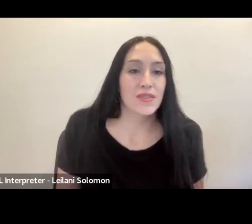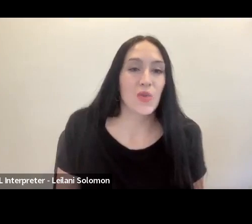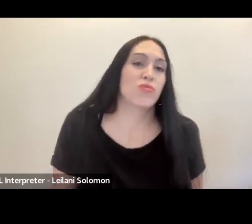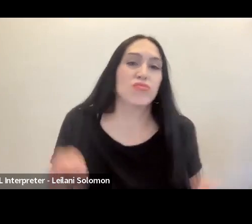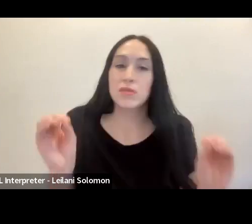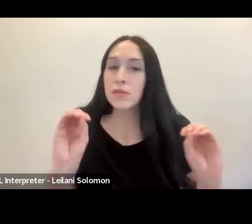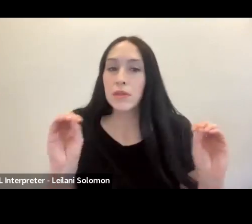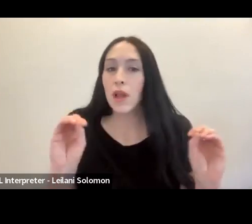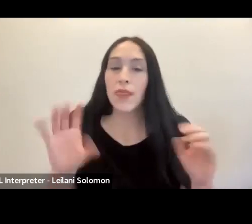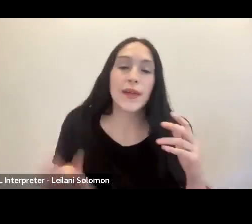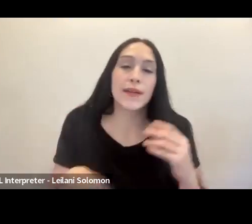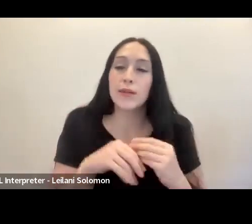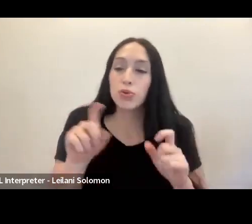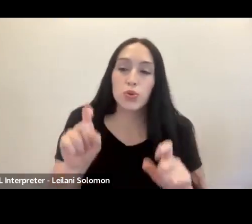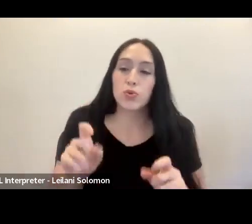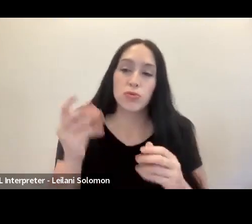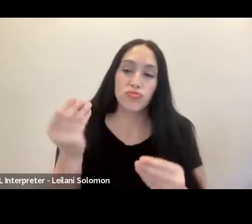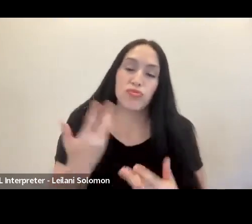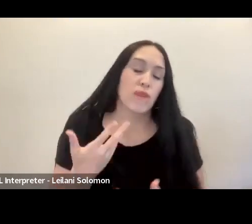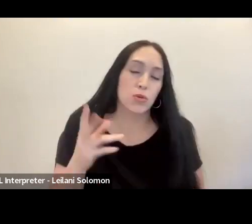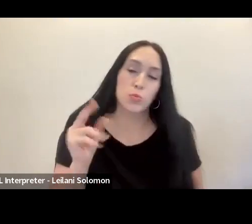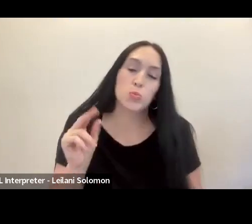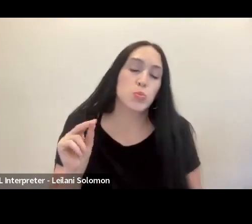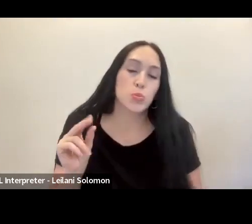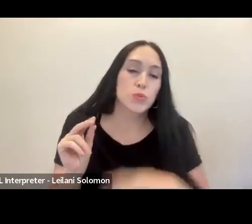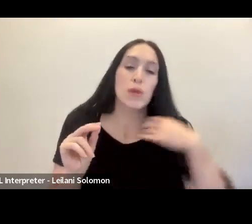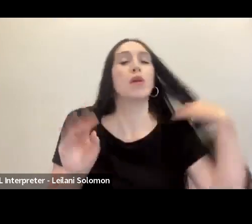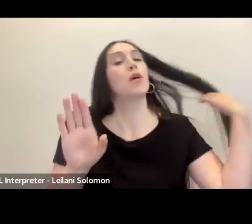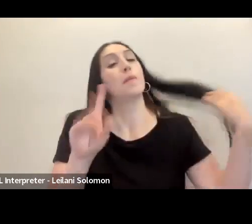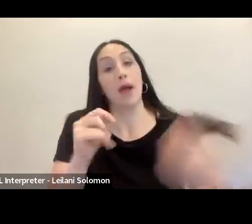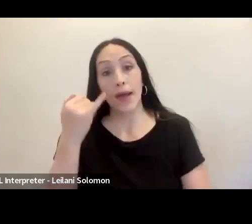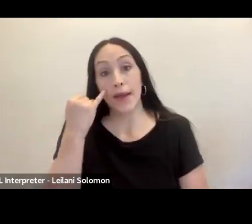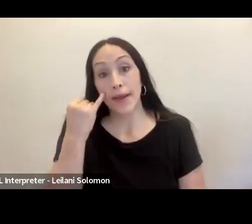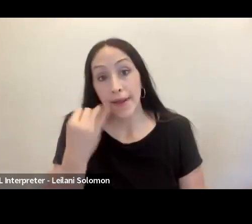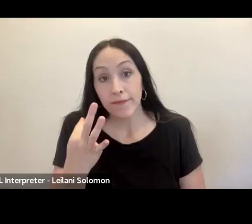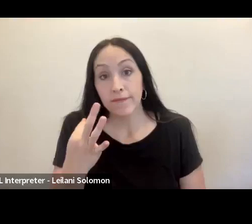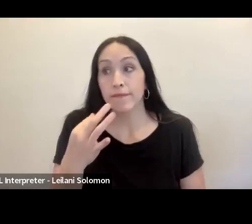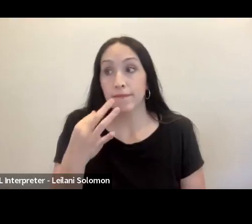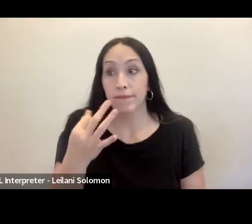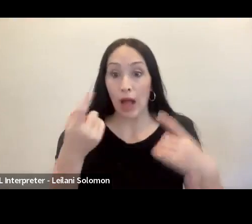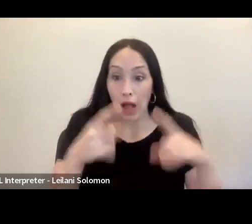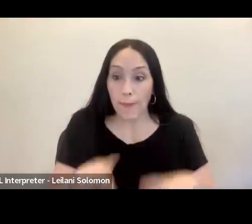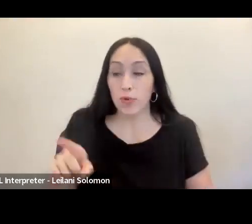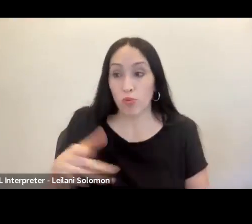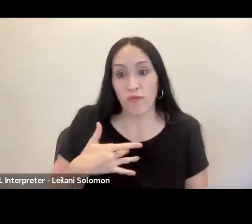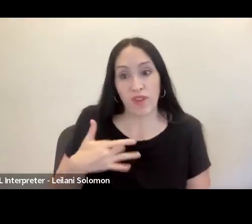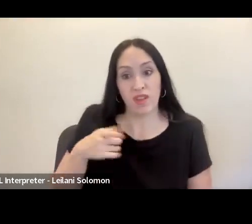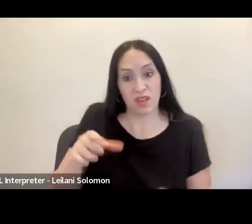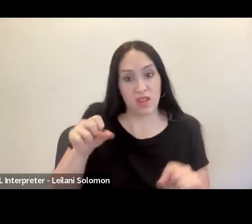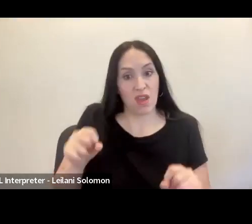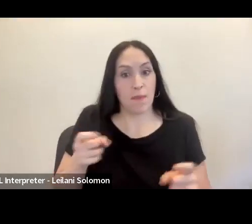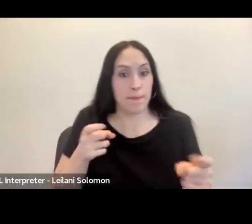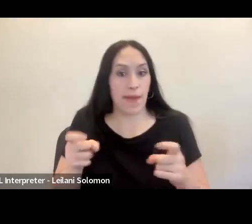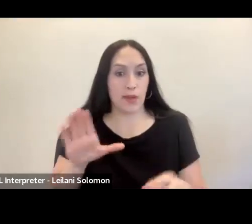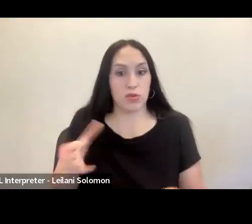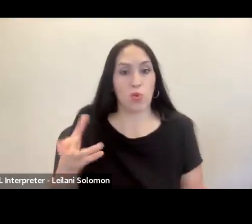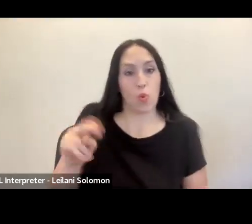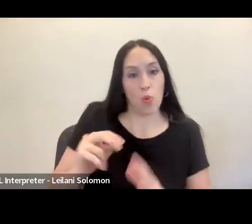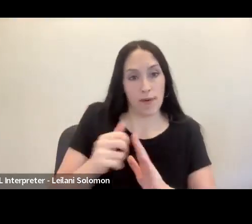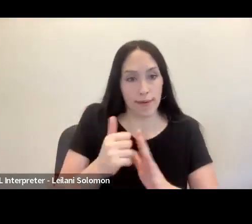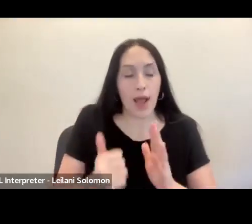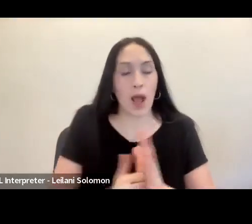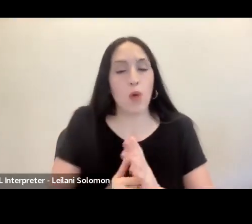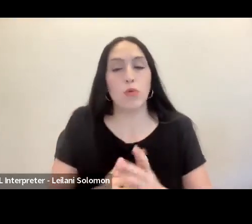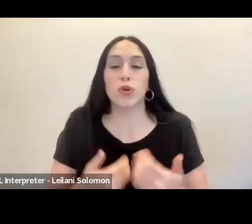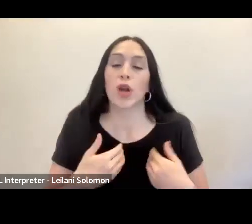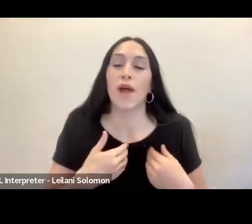us. But if there ever comes a point where you think he could manage his own account, even though it sounds like he's going to be a guardian, there's some paperwork for that.